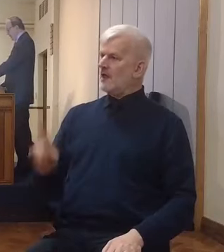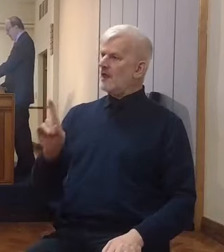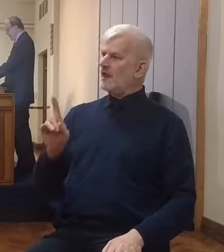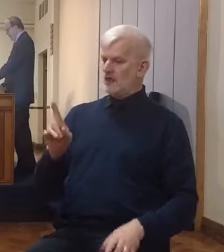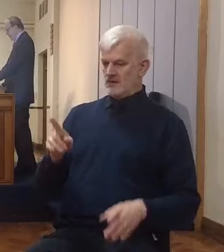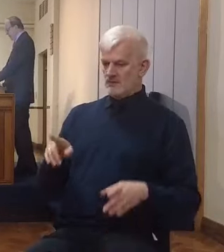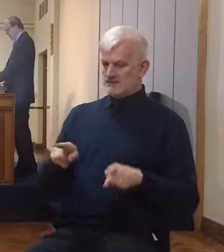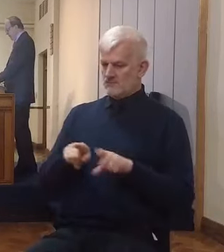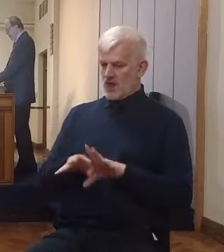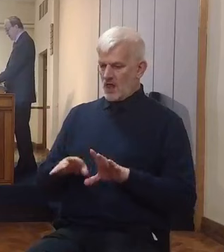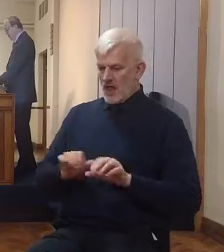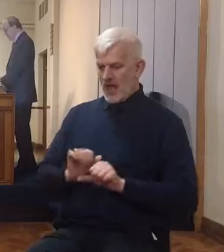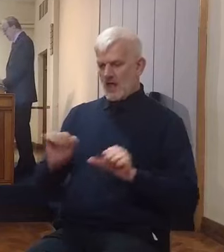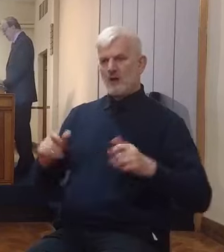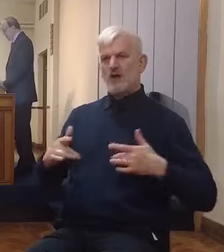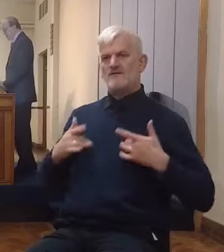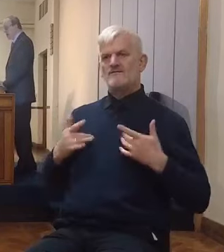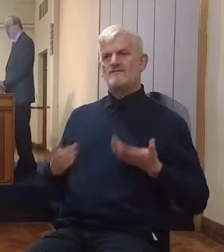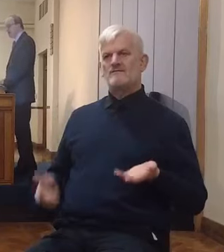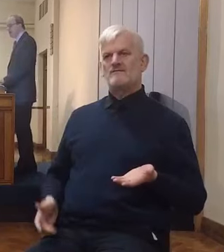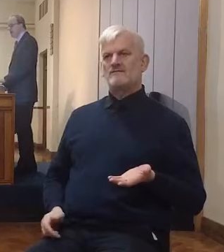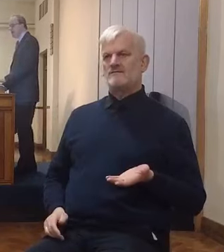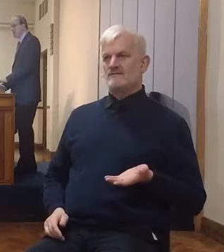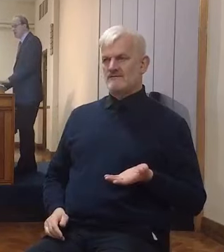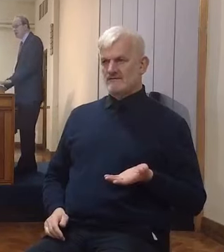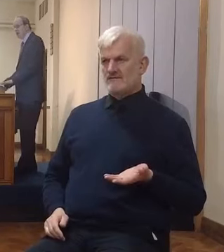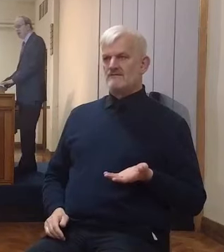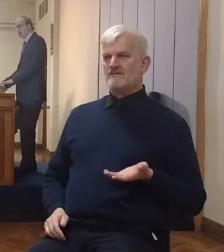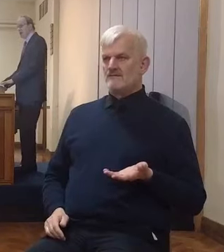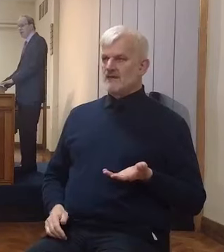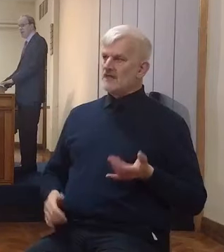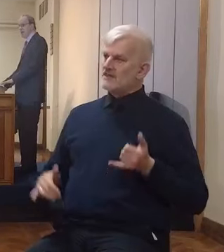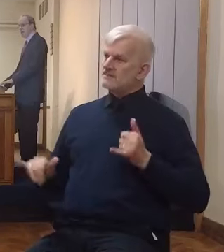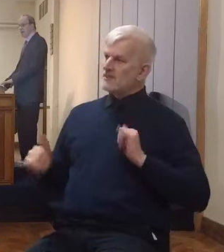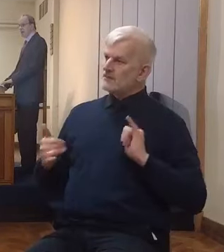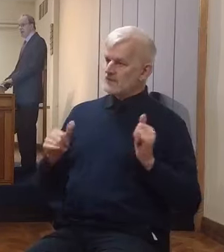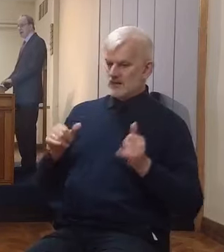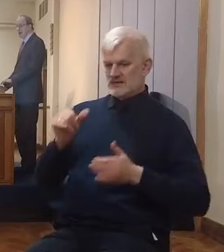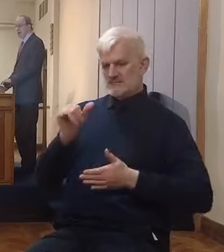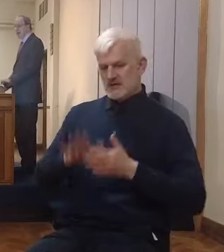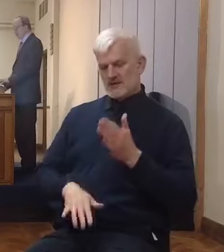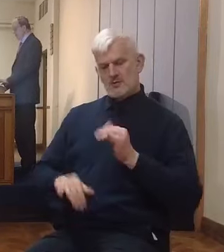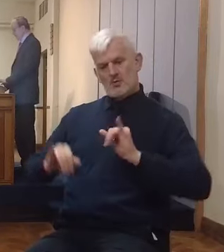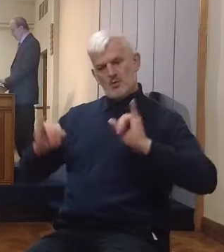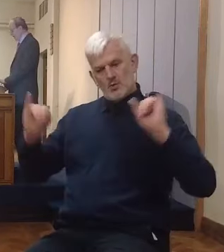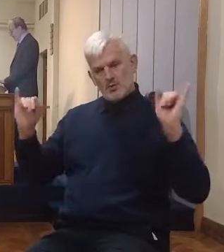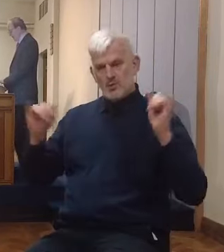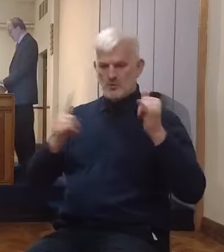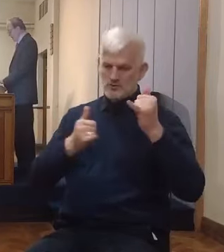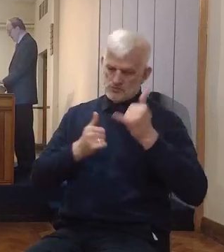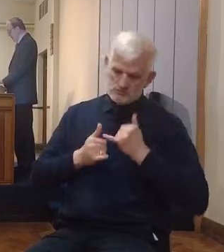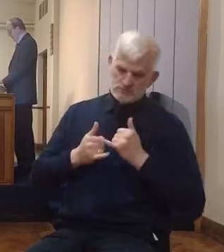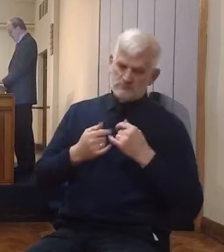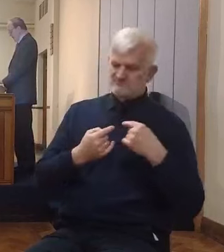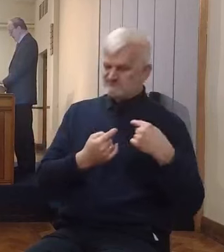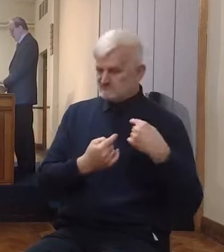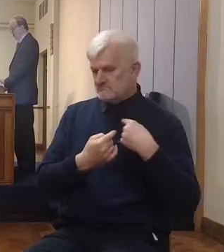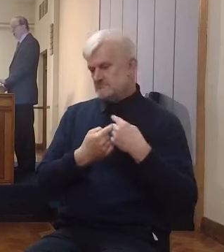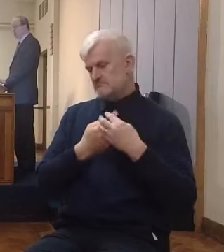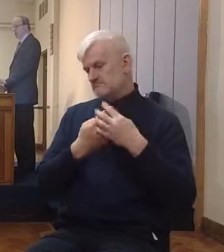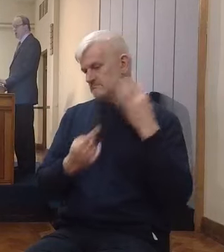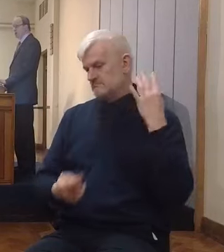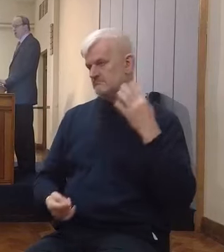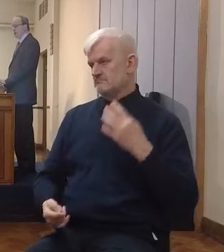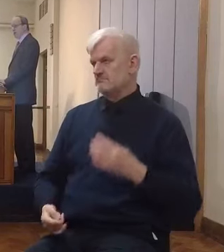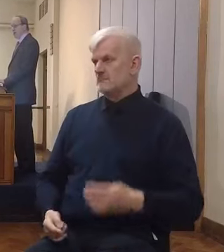lives. We have difficult experiences, very many of them, trials and tribulations, and